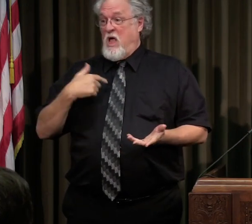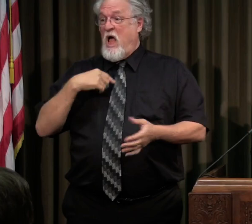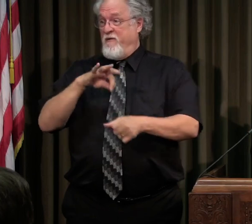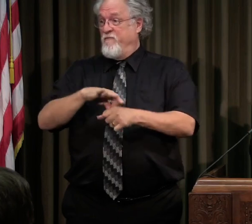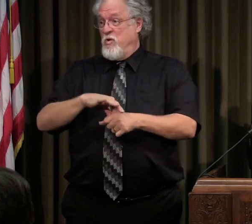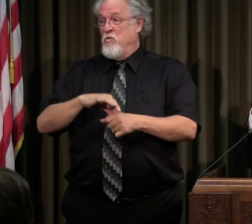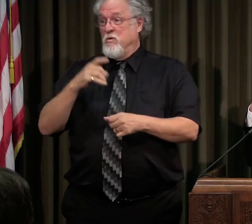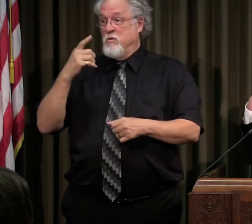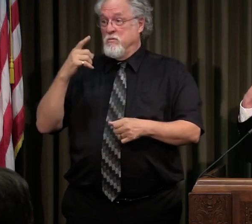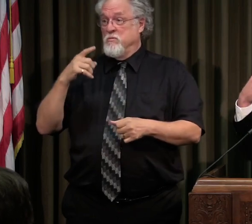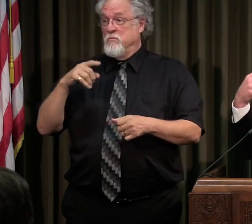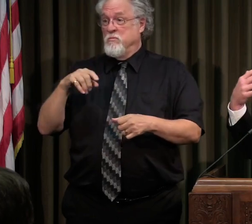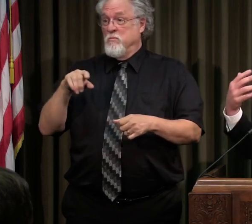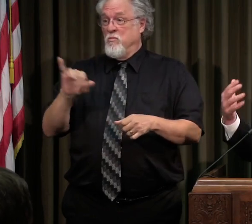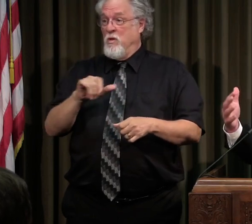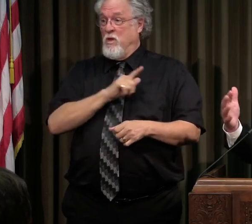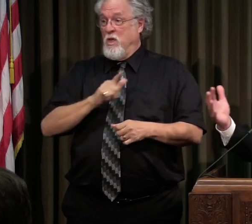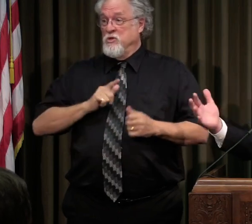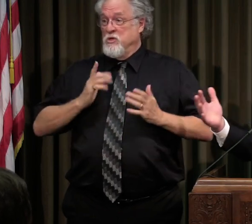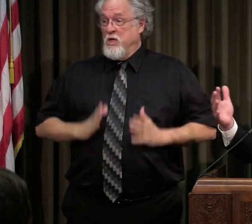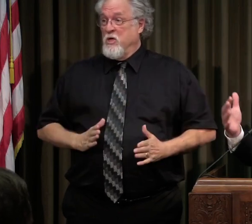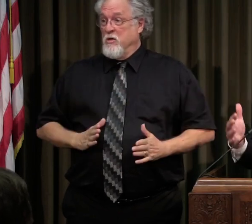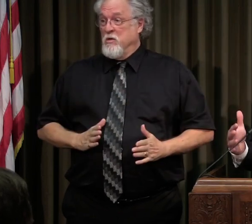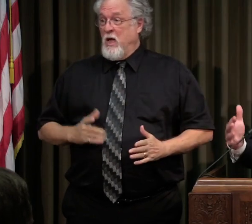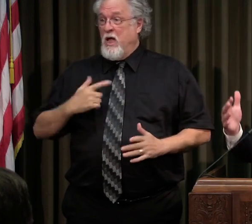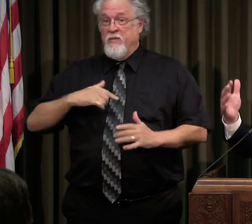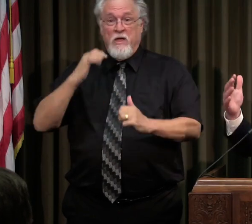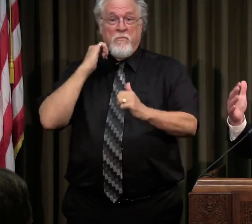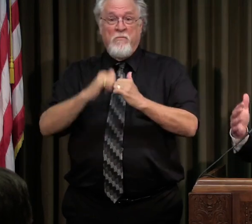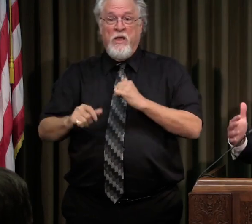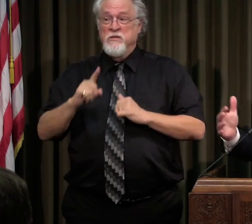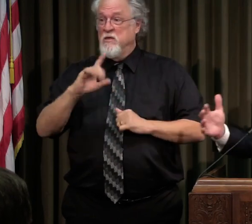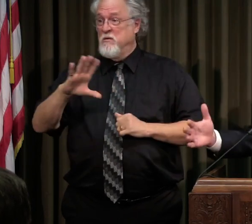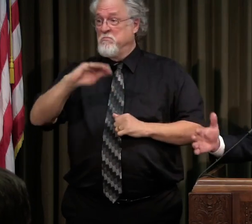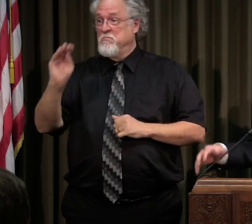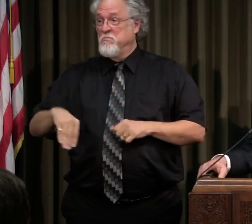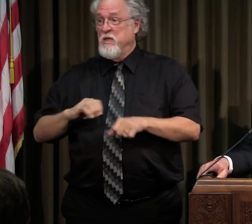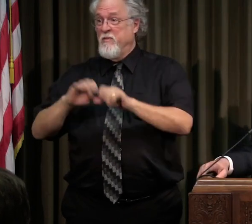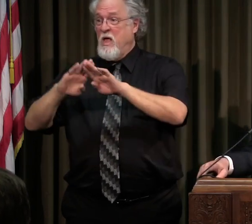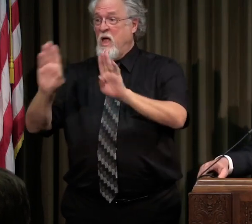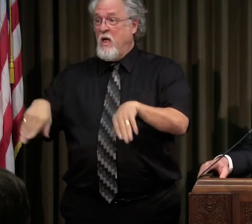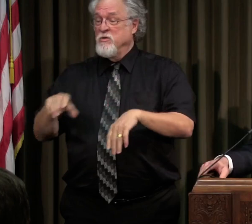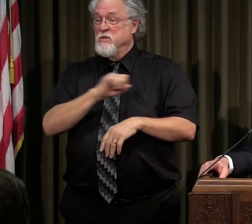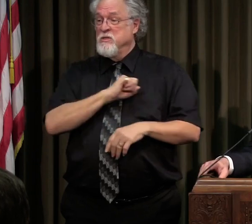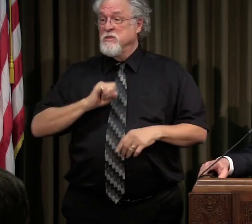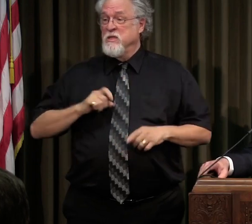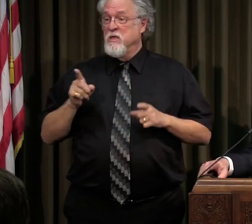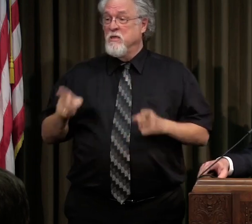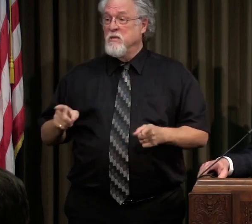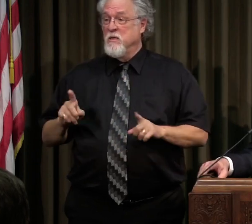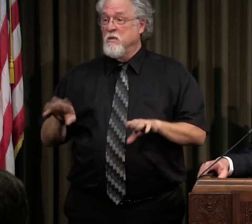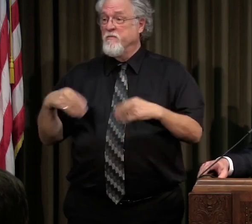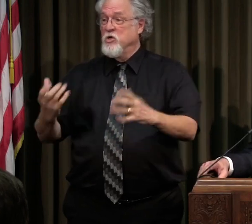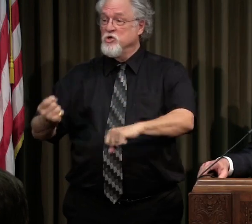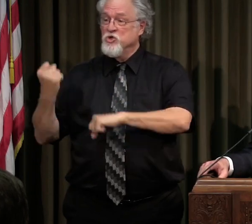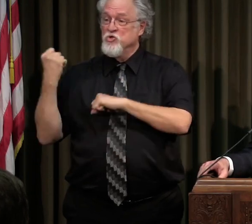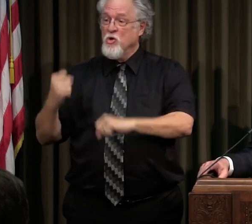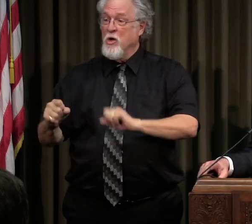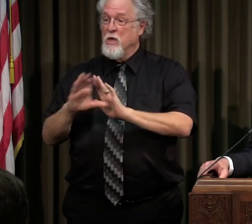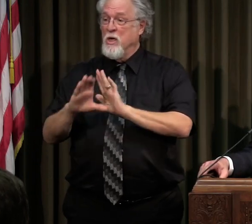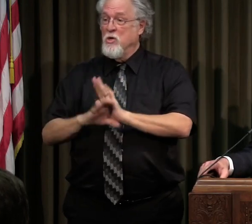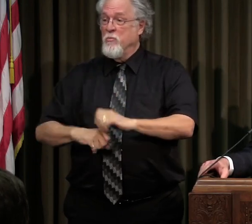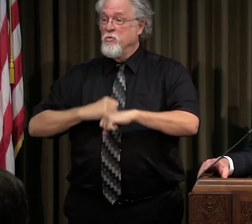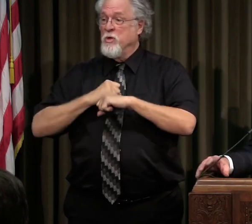voted for as a legislator, and that I think may have passed unanimously through the House and the Senate, and affords the strongest